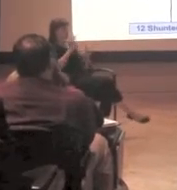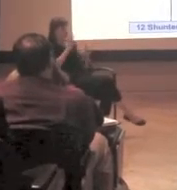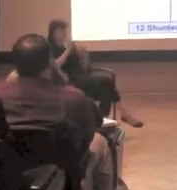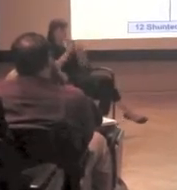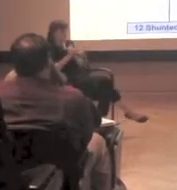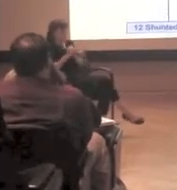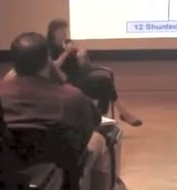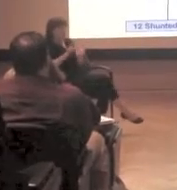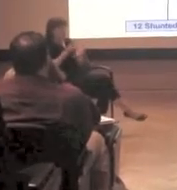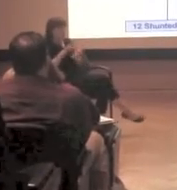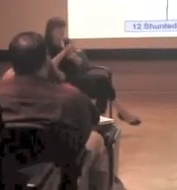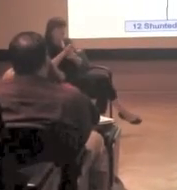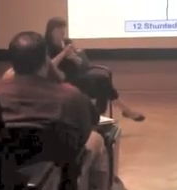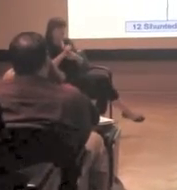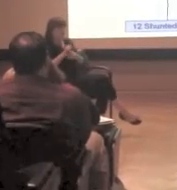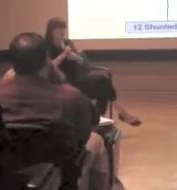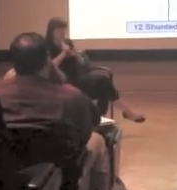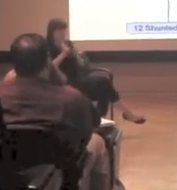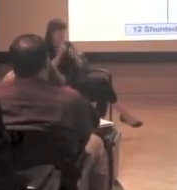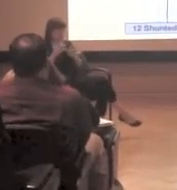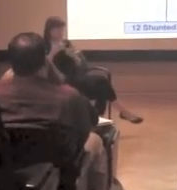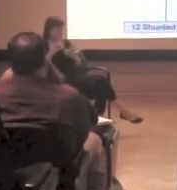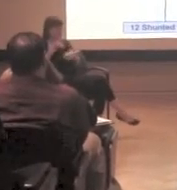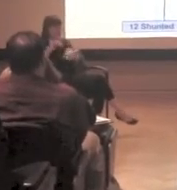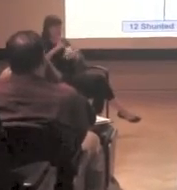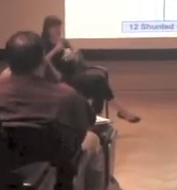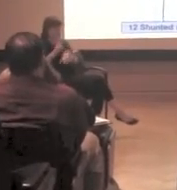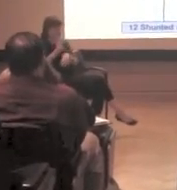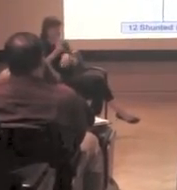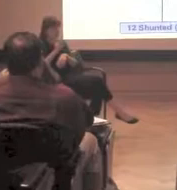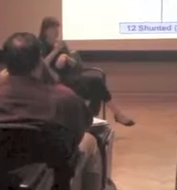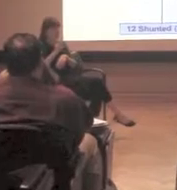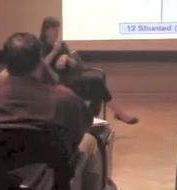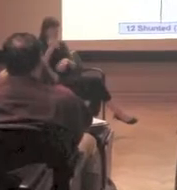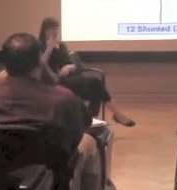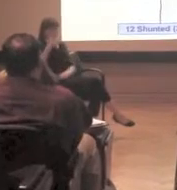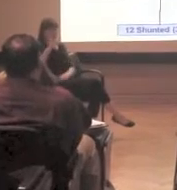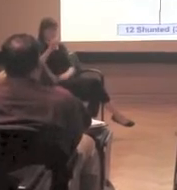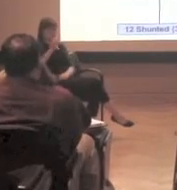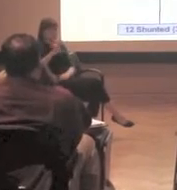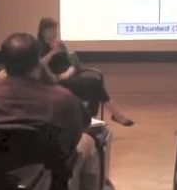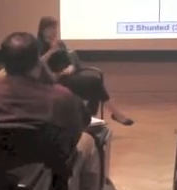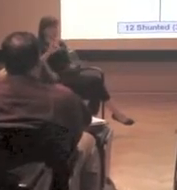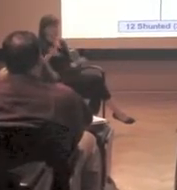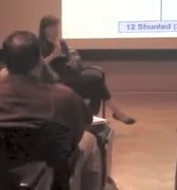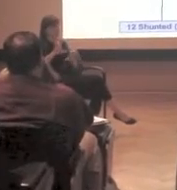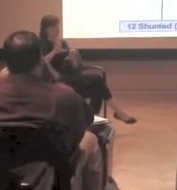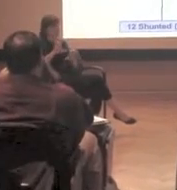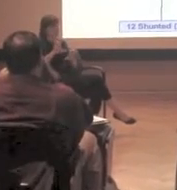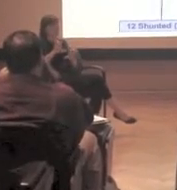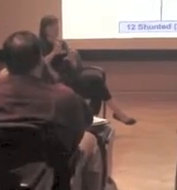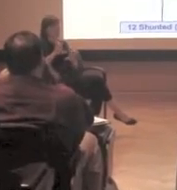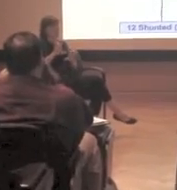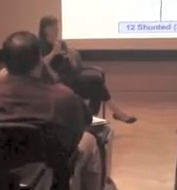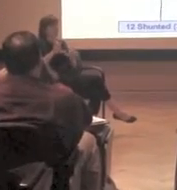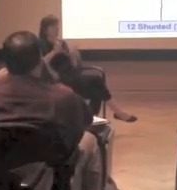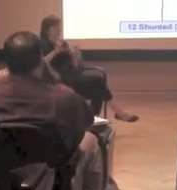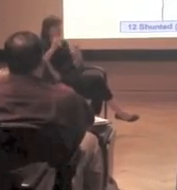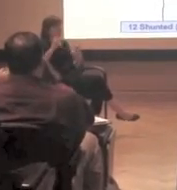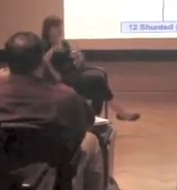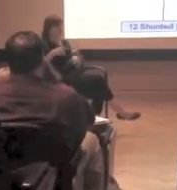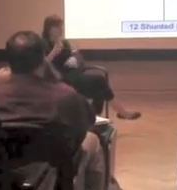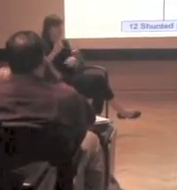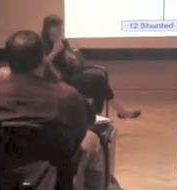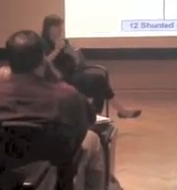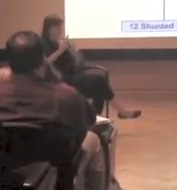and training. But then I actually just went to Uganda in February and did in 3. So we'll do 1